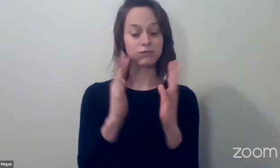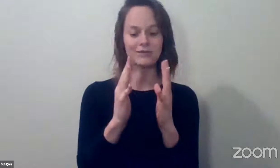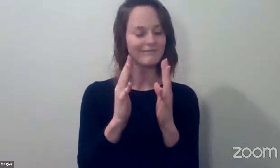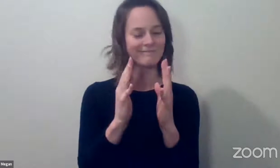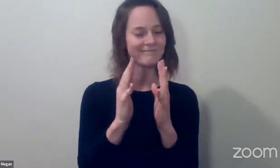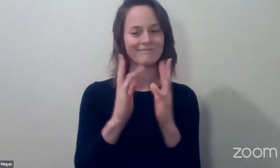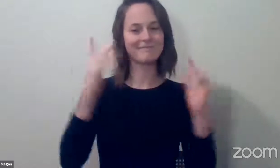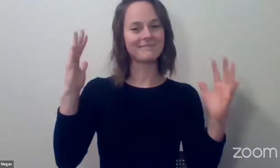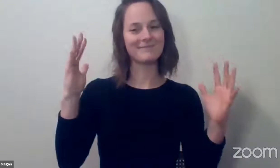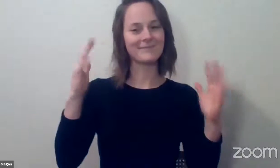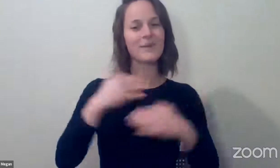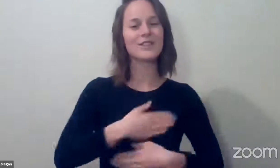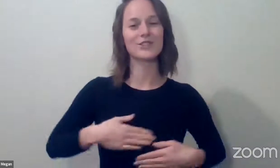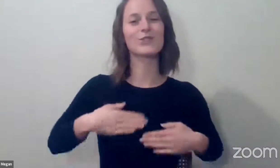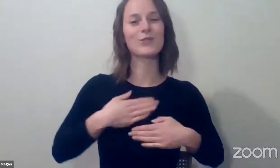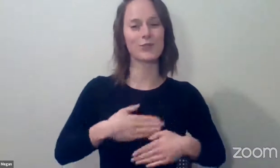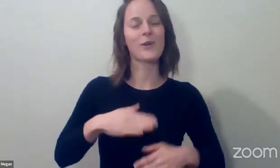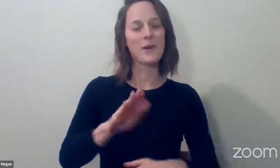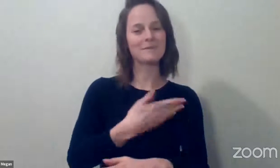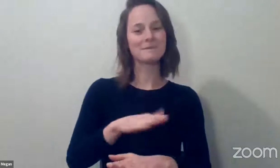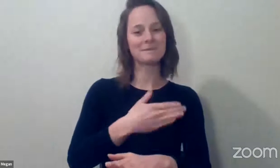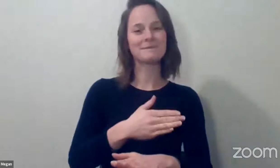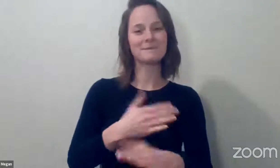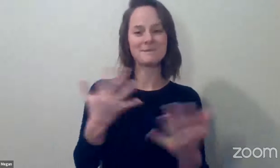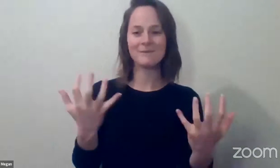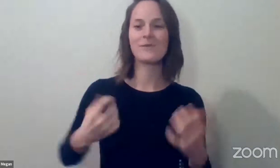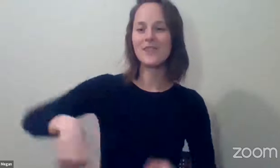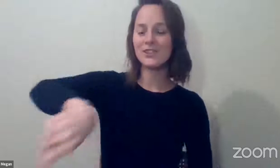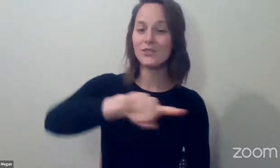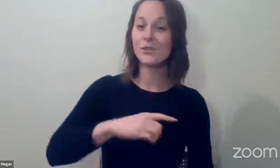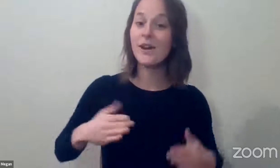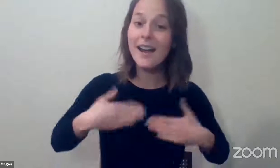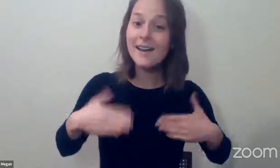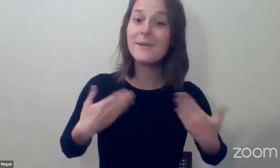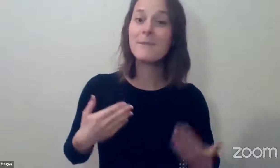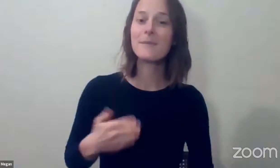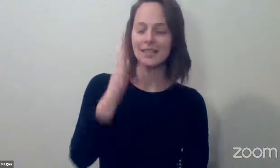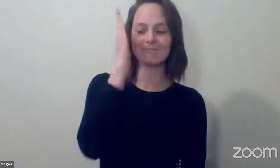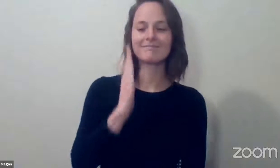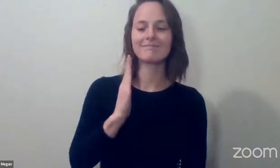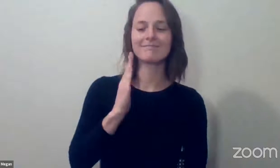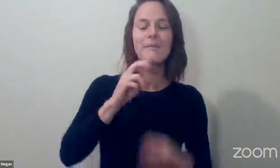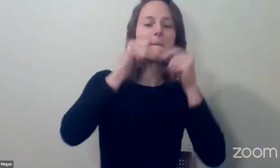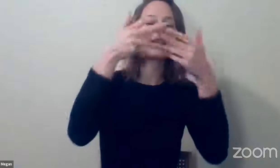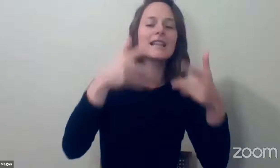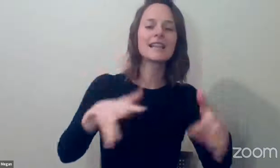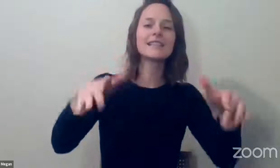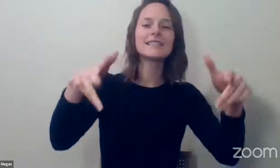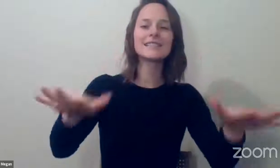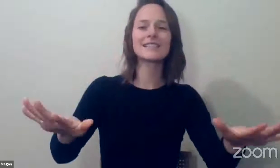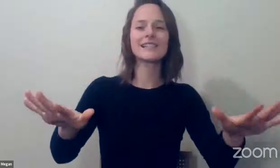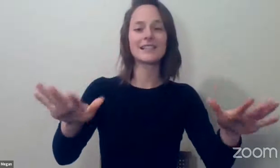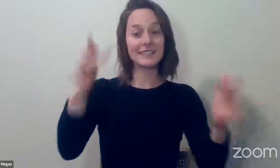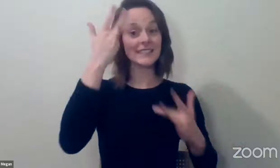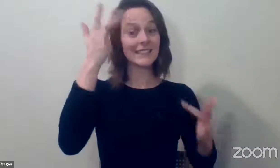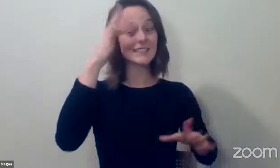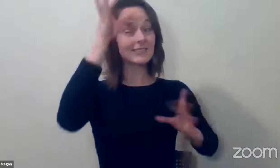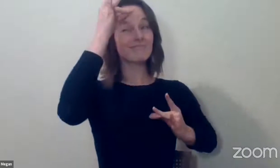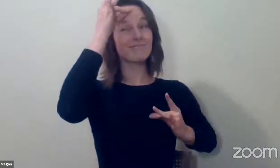Love and joy come to you, and to you, your household too. And God bless you and make you